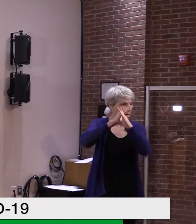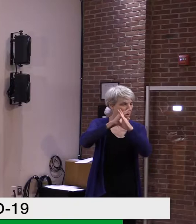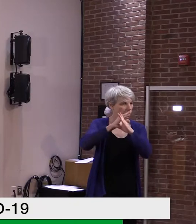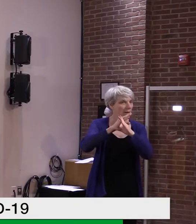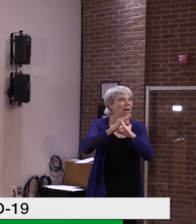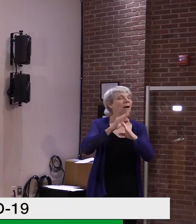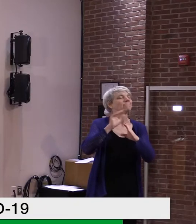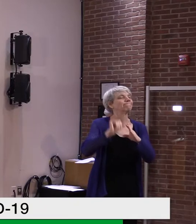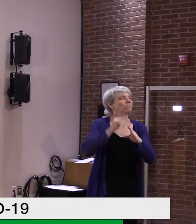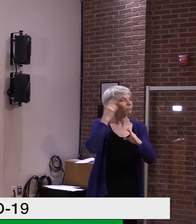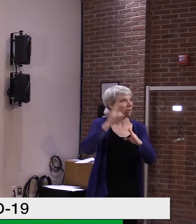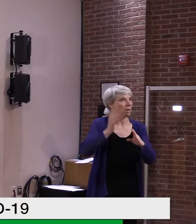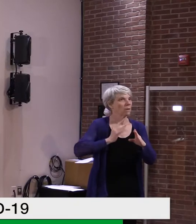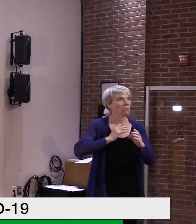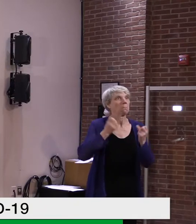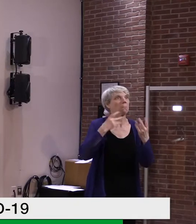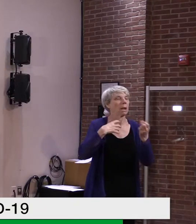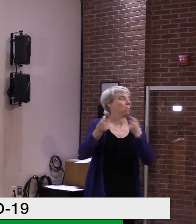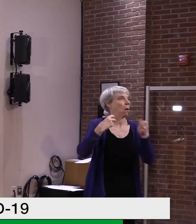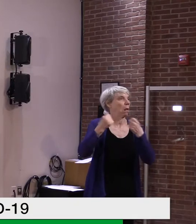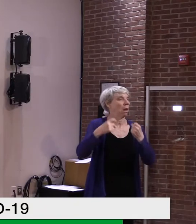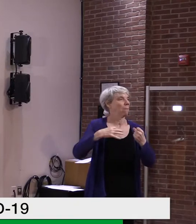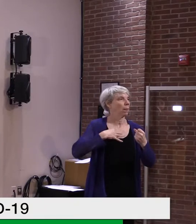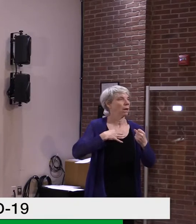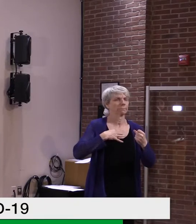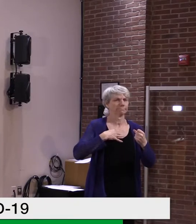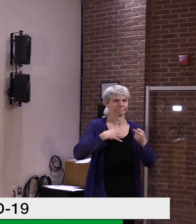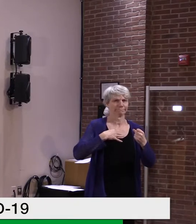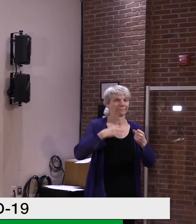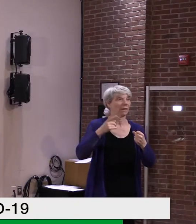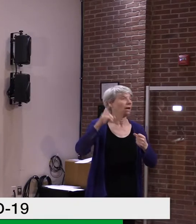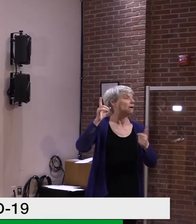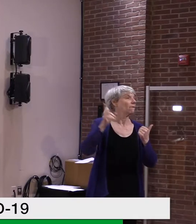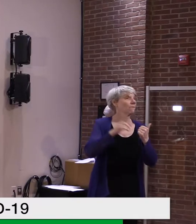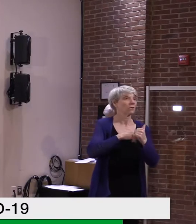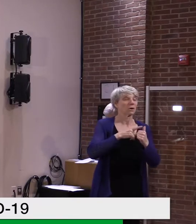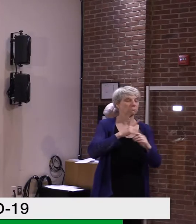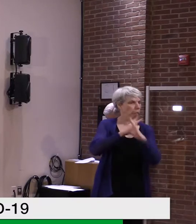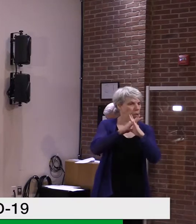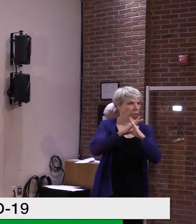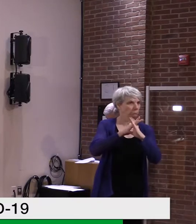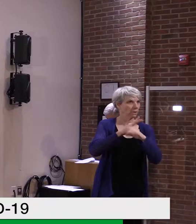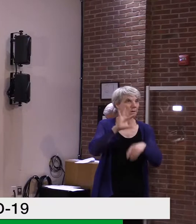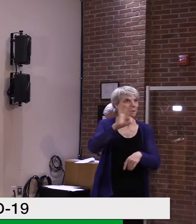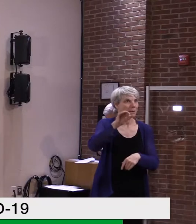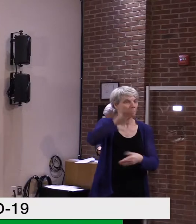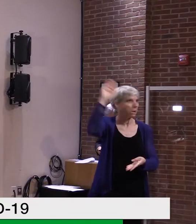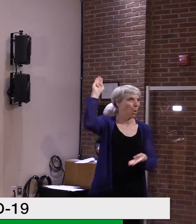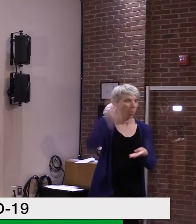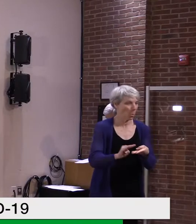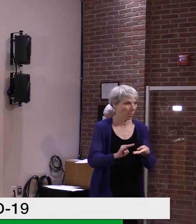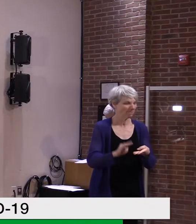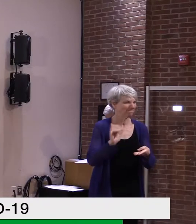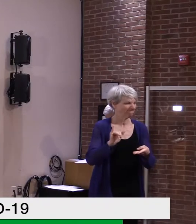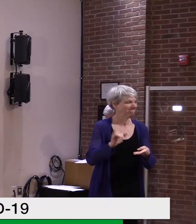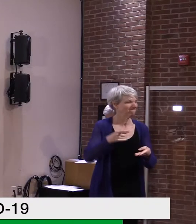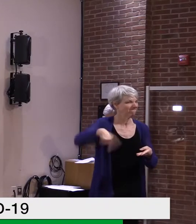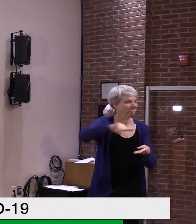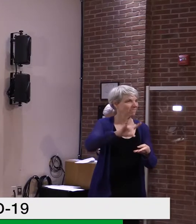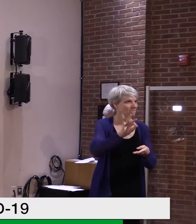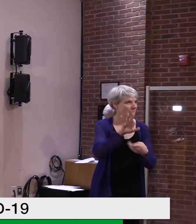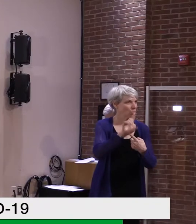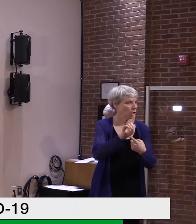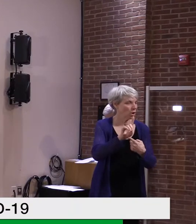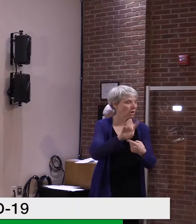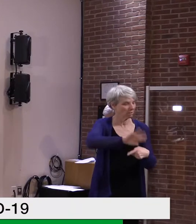claims being filed on a weekly basis drop by 90%. And we've been able to also make drastic changes in the number of weekly